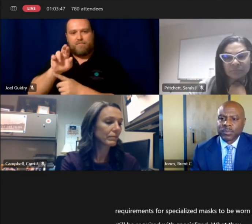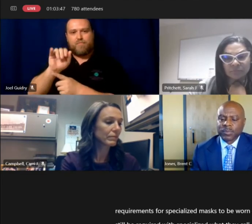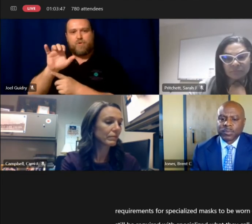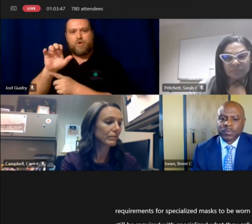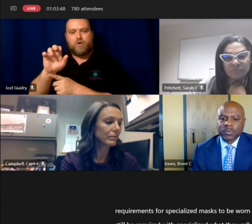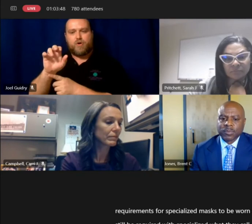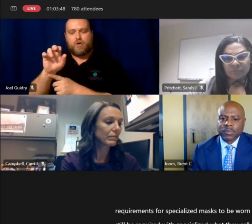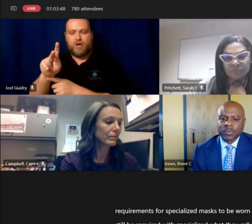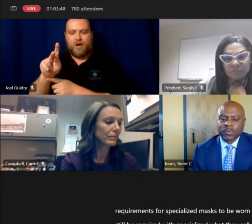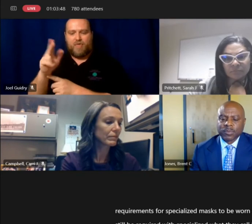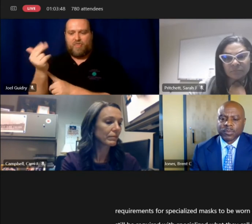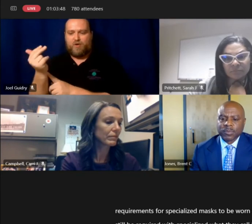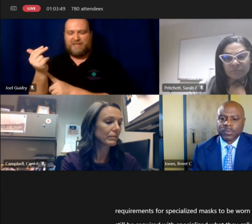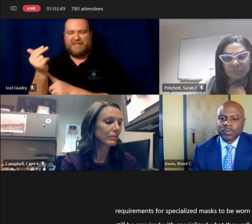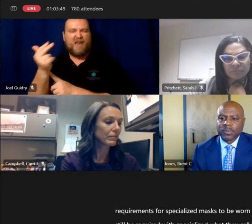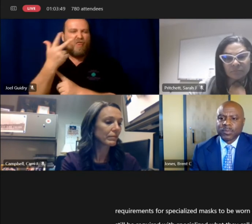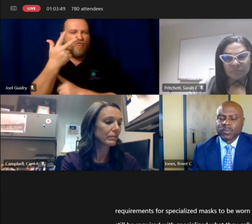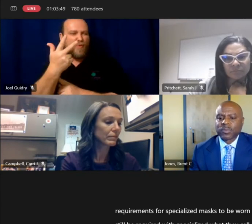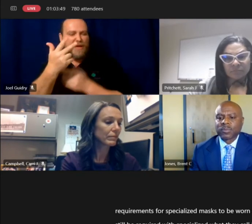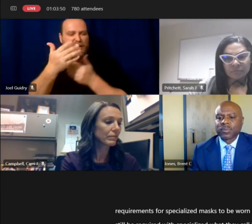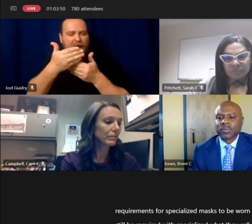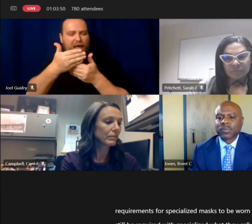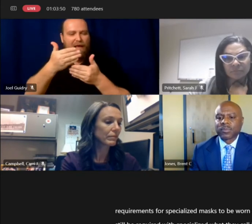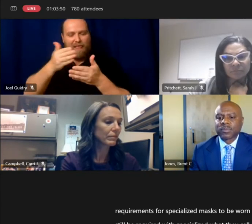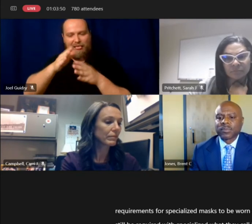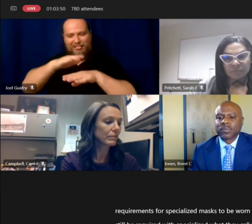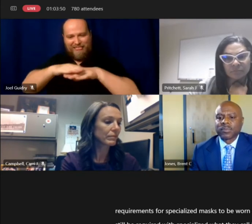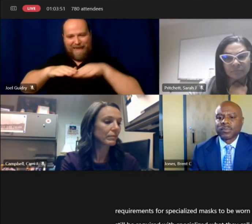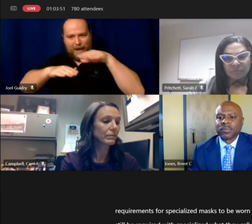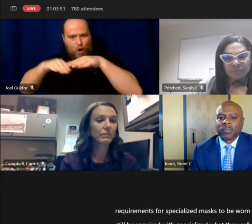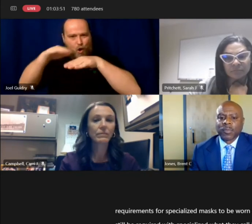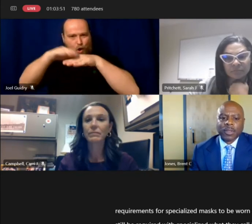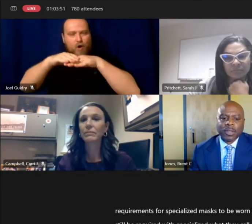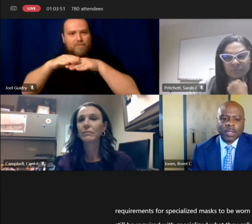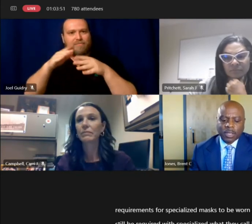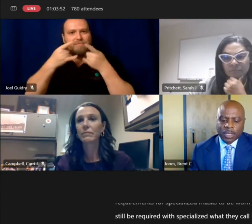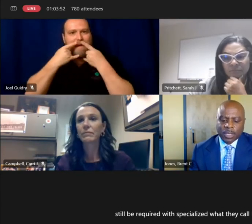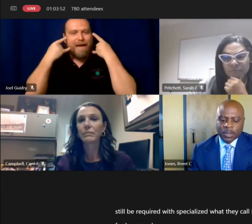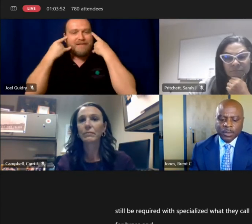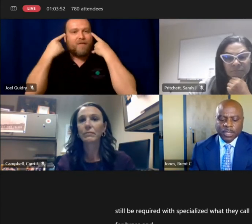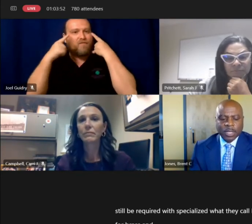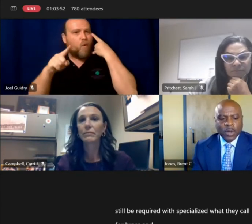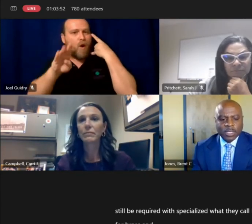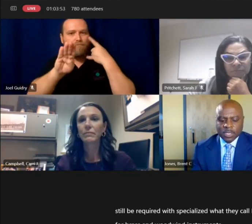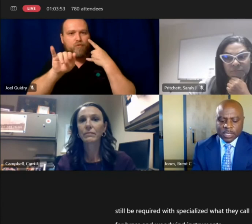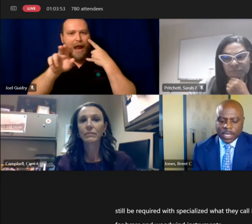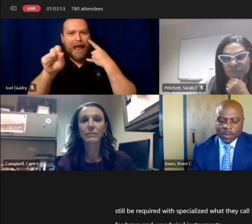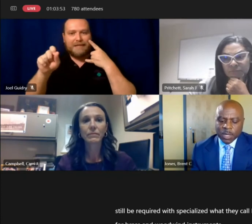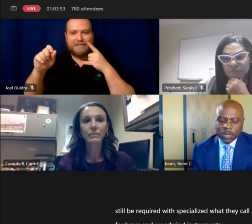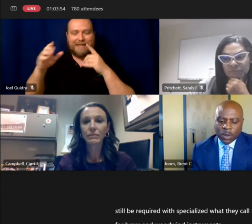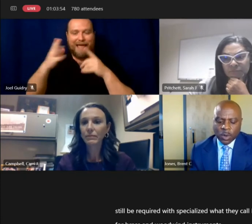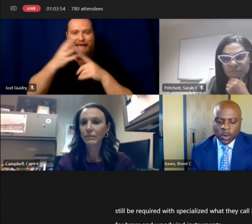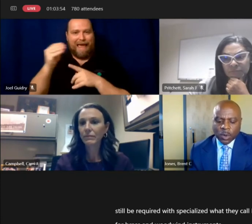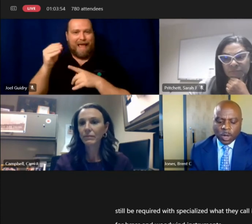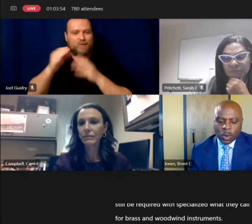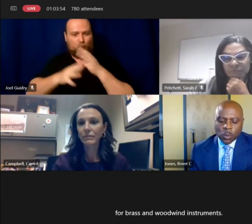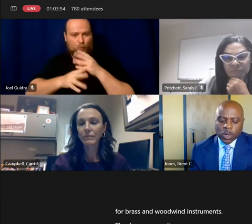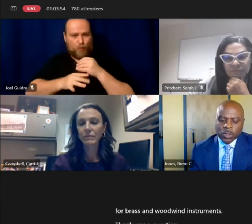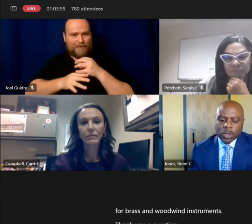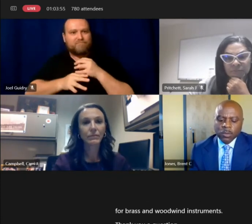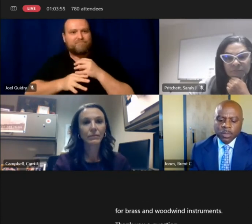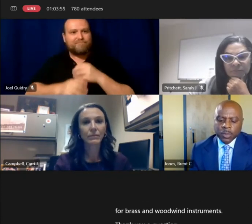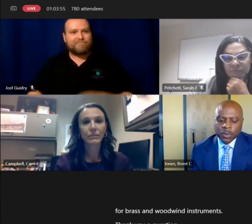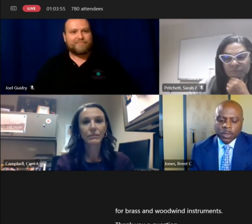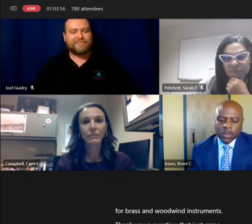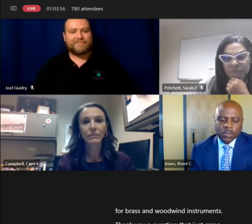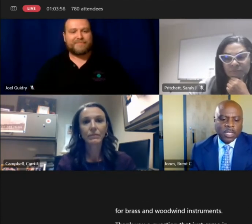mask for brass and woodwind instruments. Thank you. A question that just came in, what are the